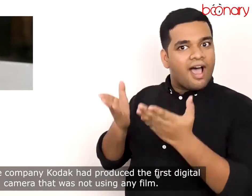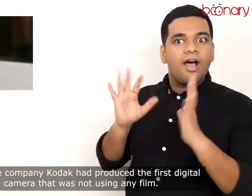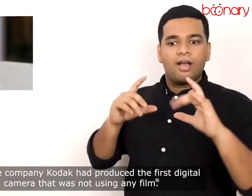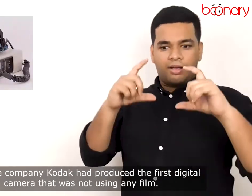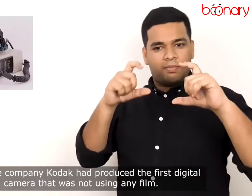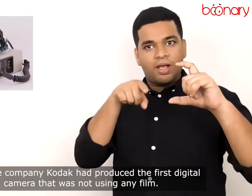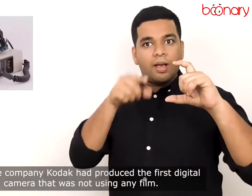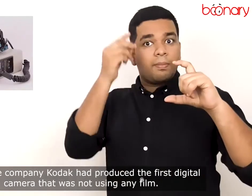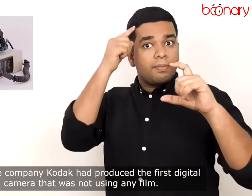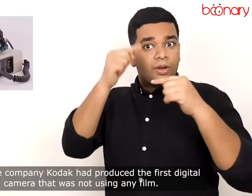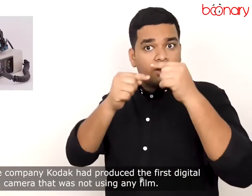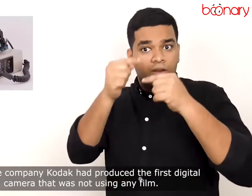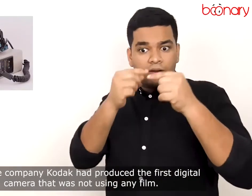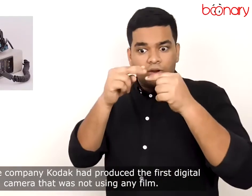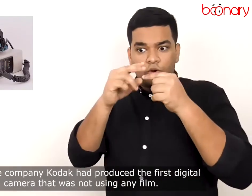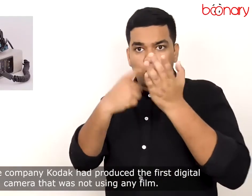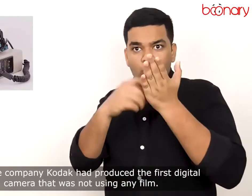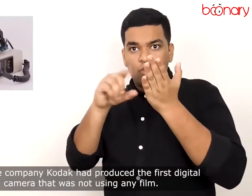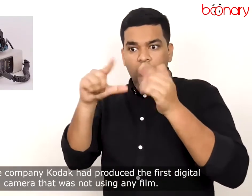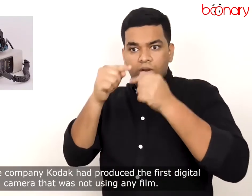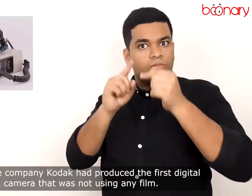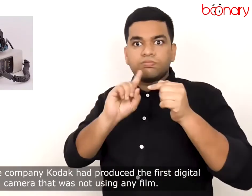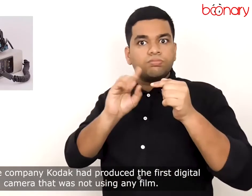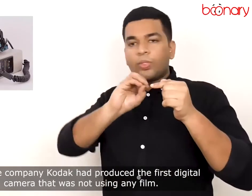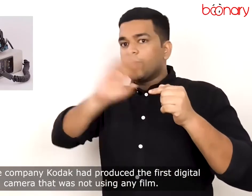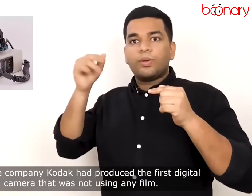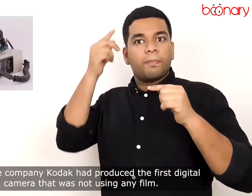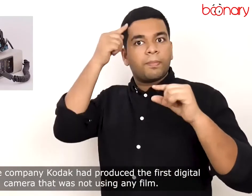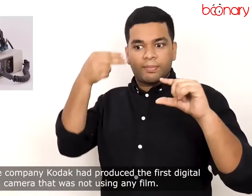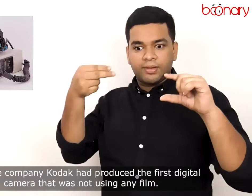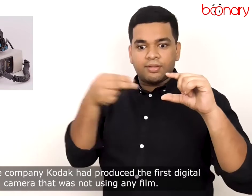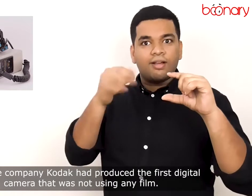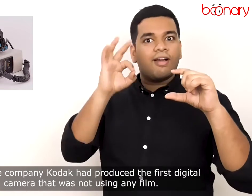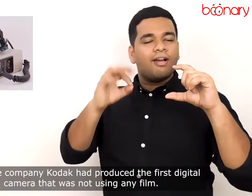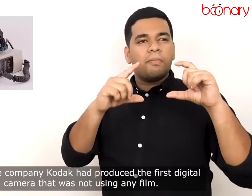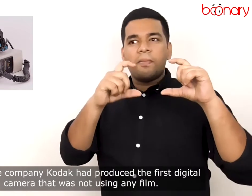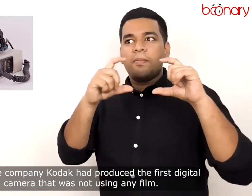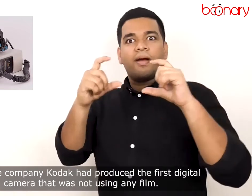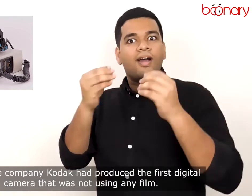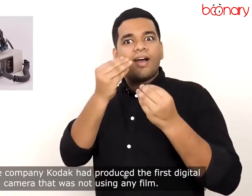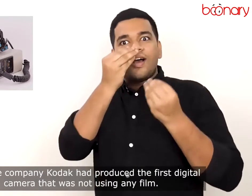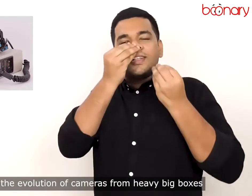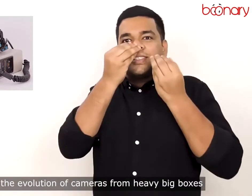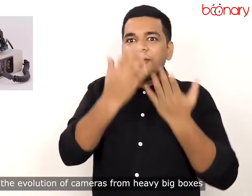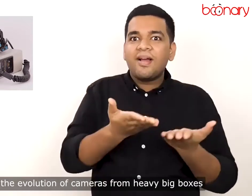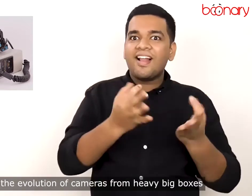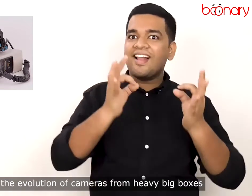first digital camera that was not using any film. So that's